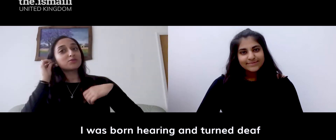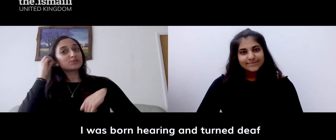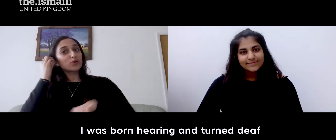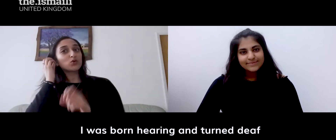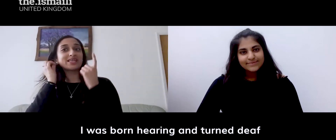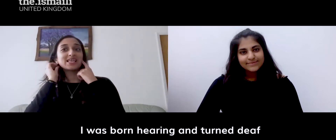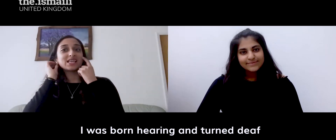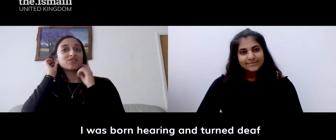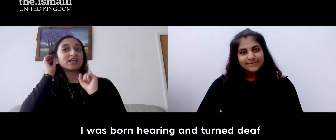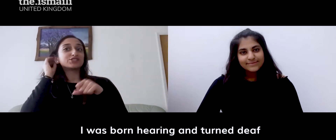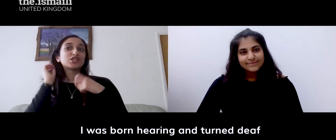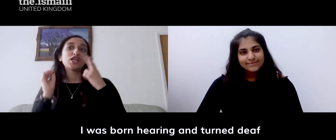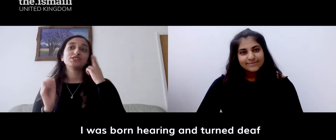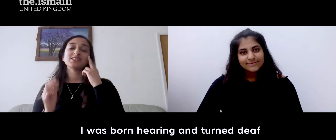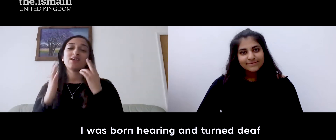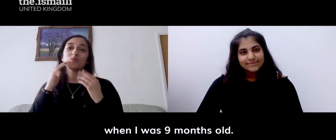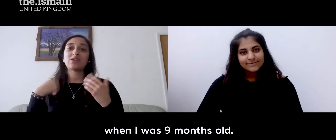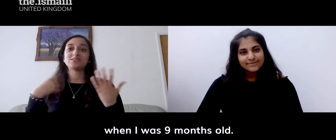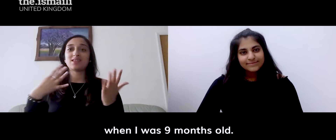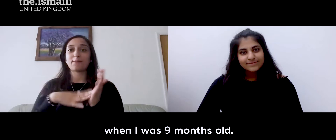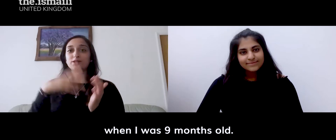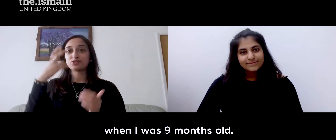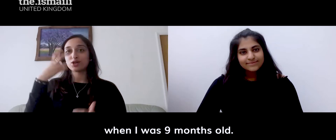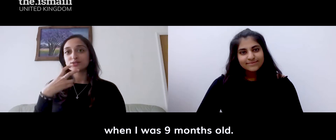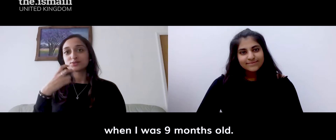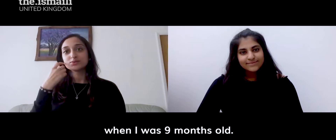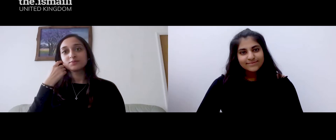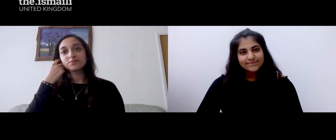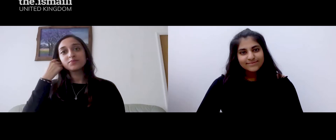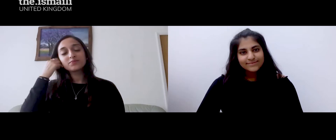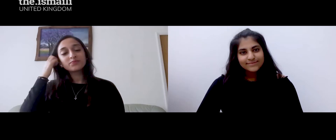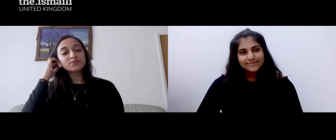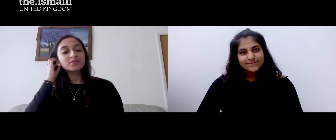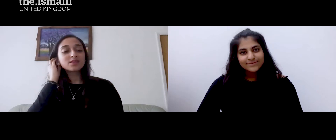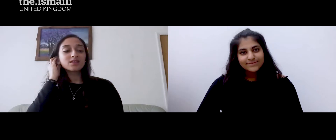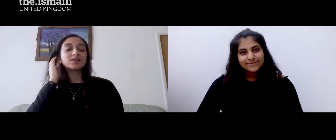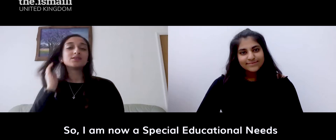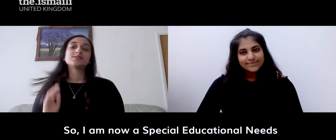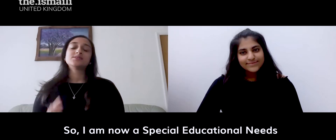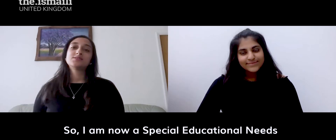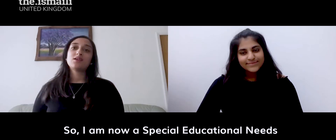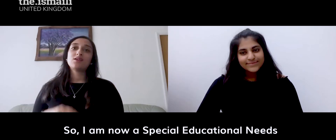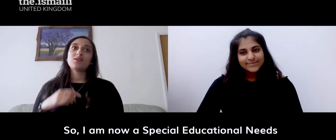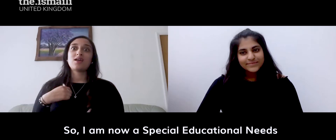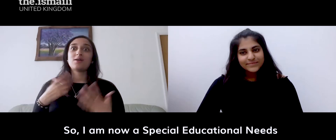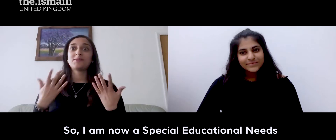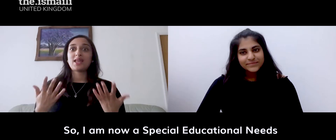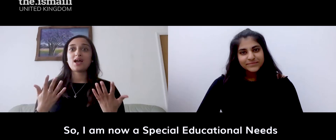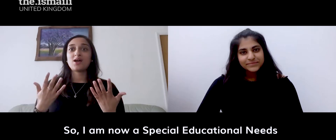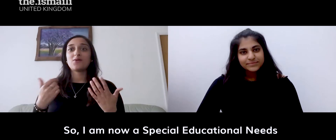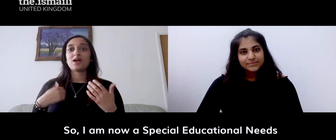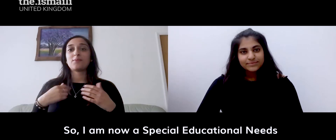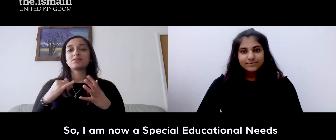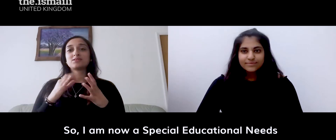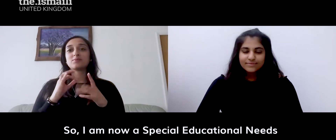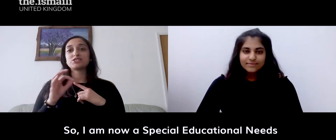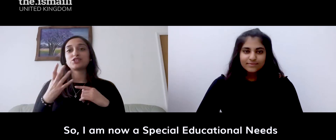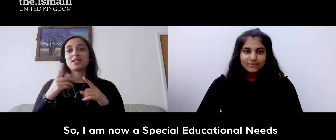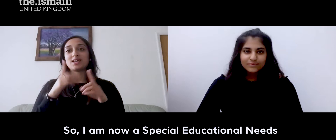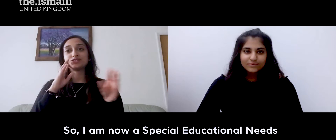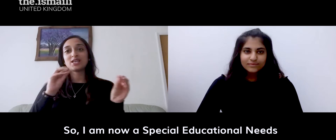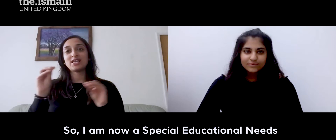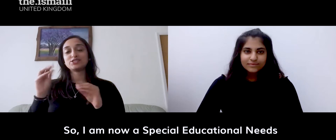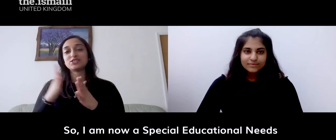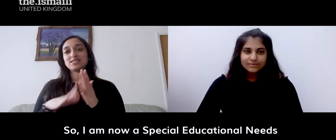I was born here. I'm turned deaf when I was 9 months old. So I'm a